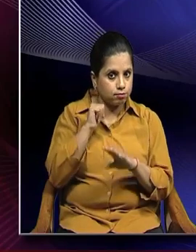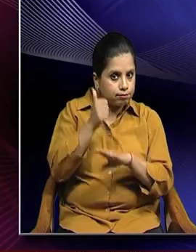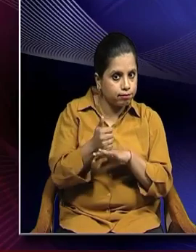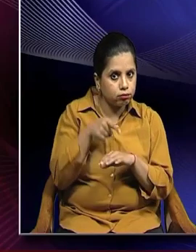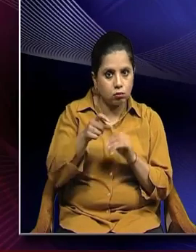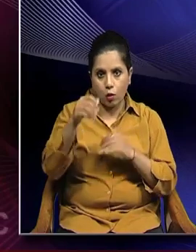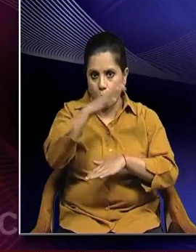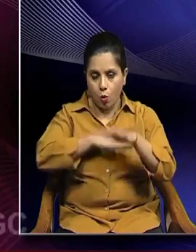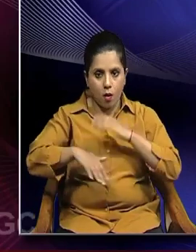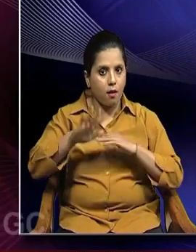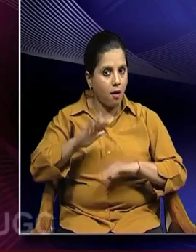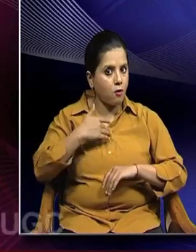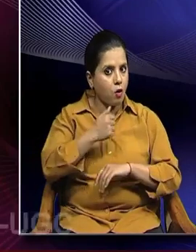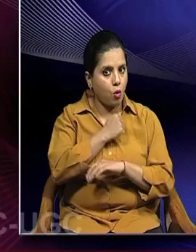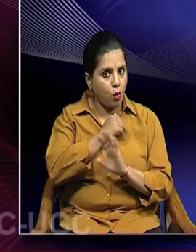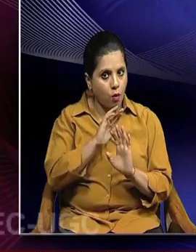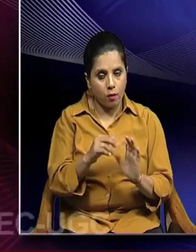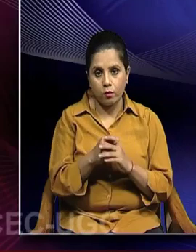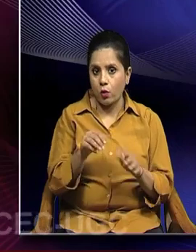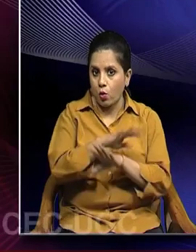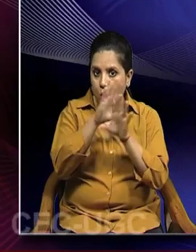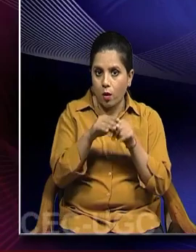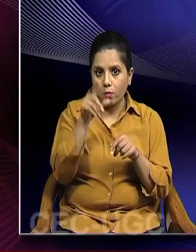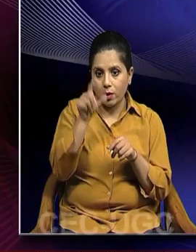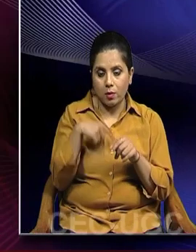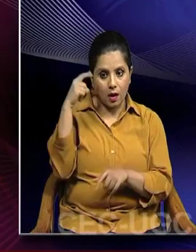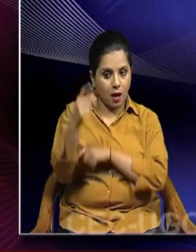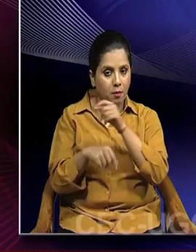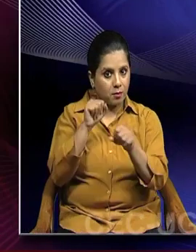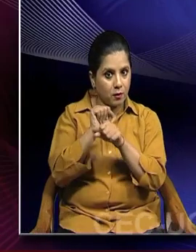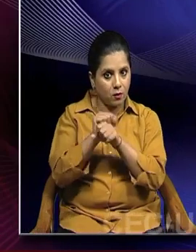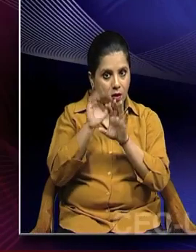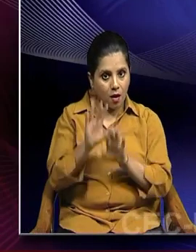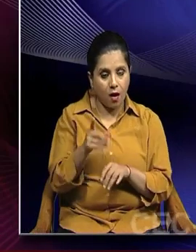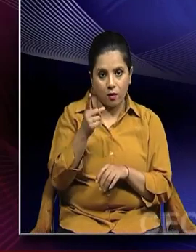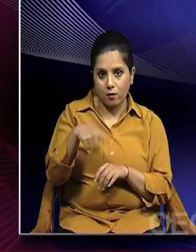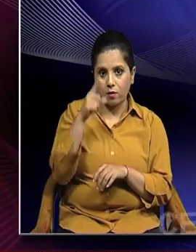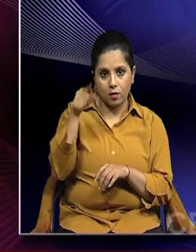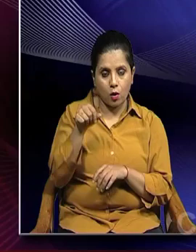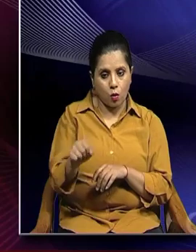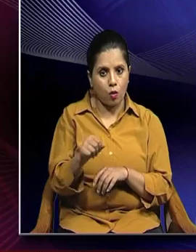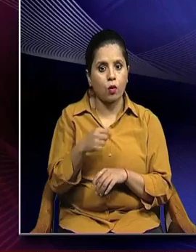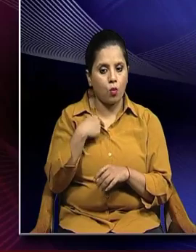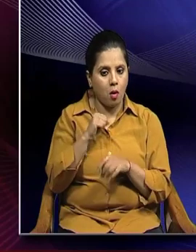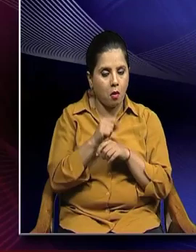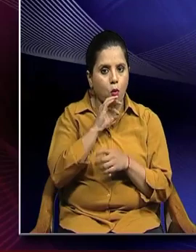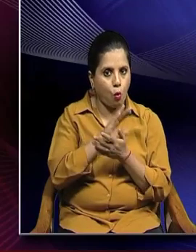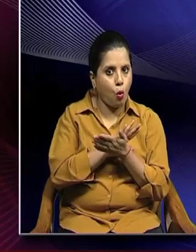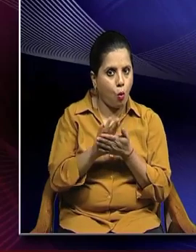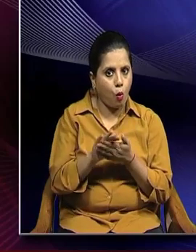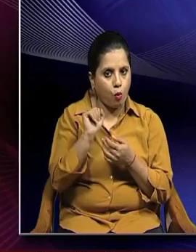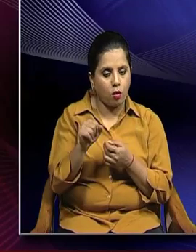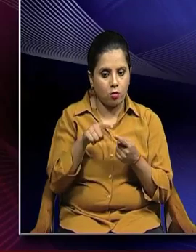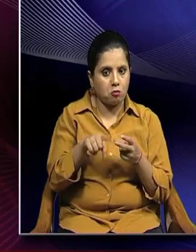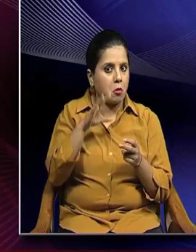an organization wherein all employees consider their task to be very sacred, to be very